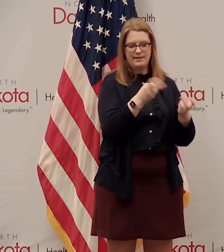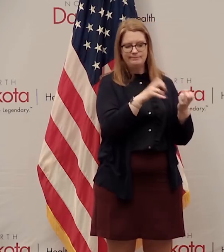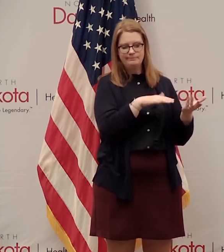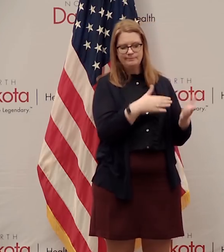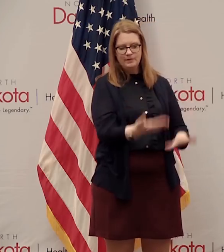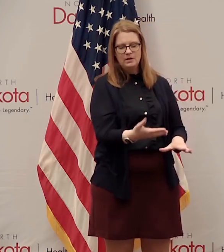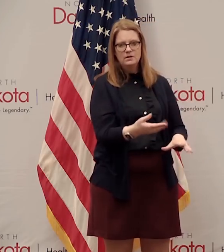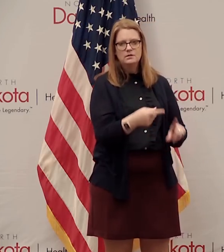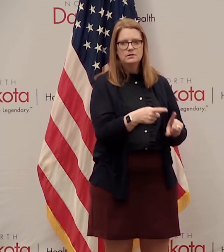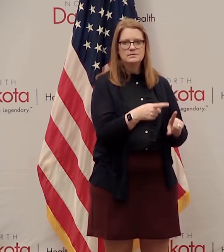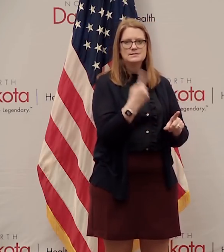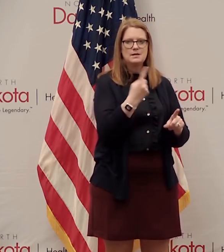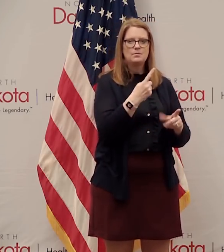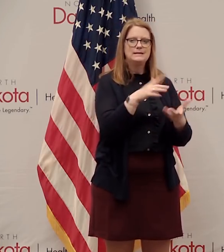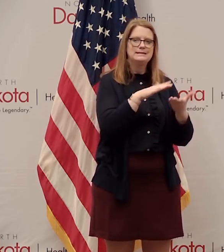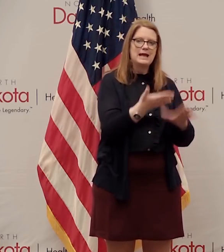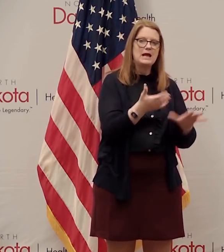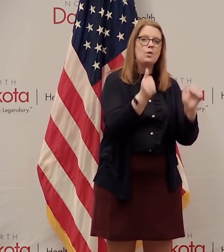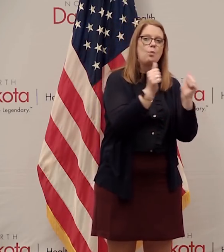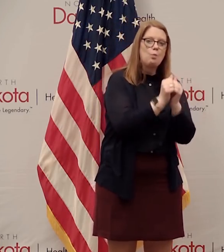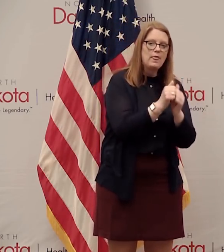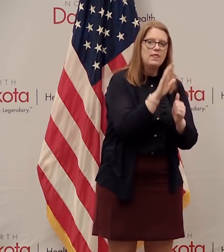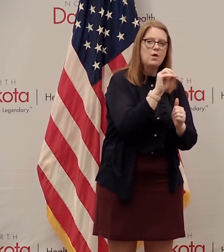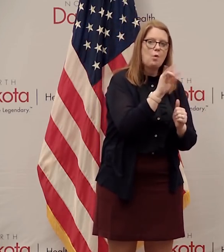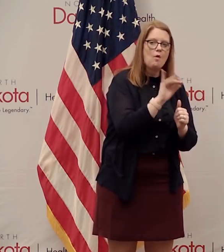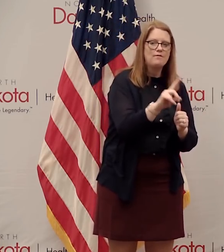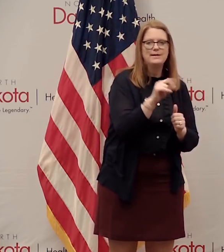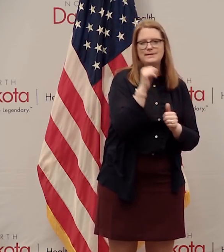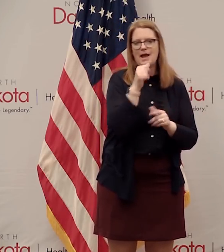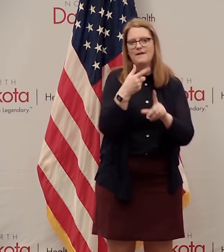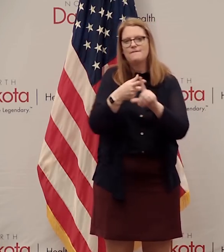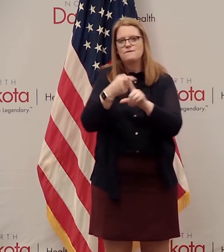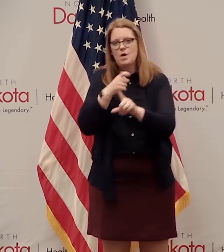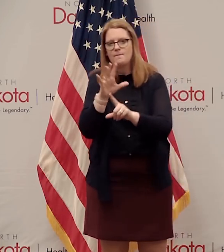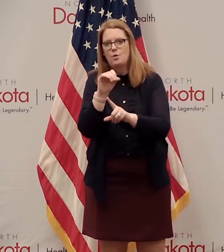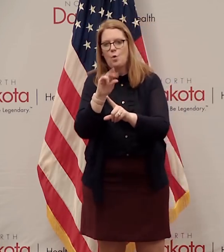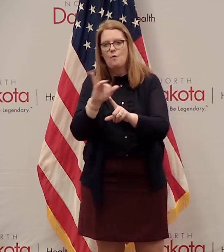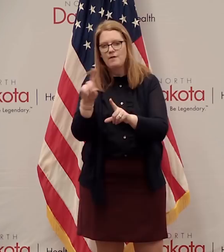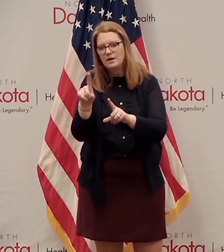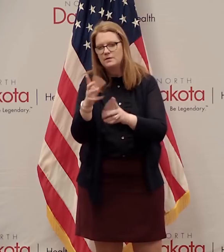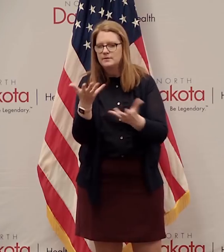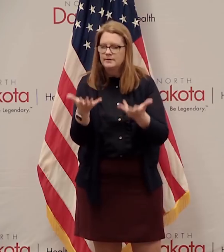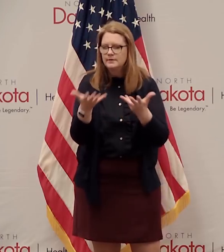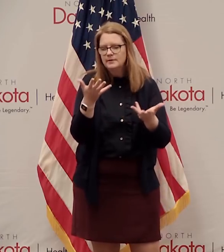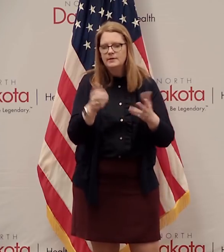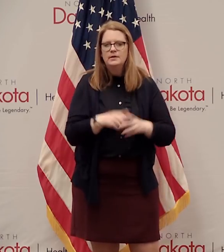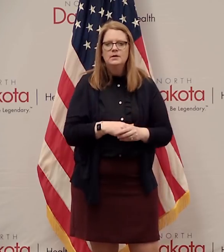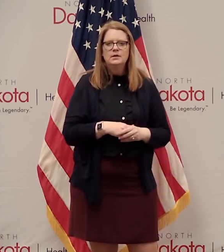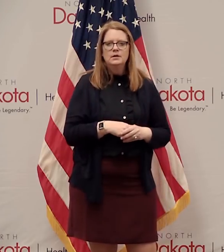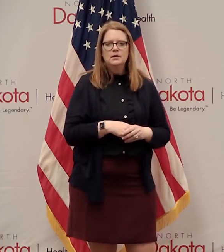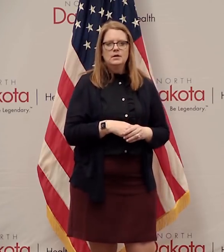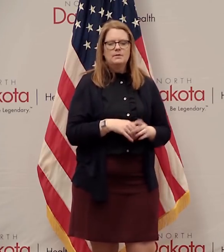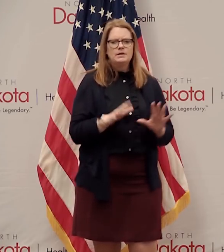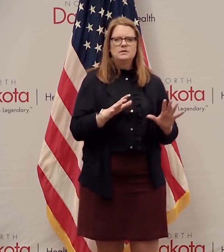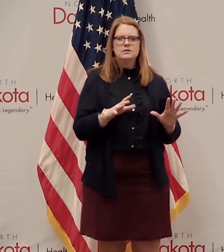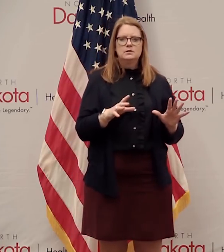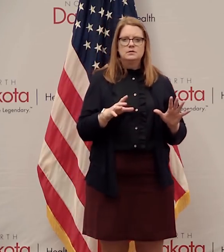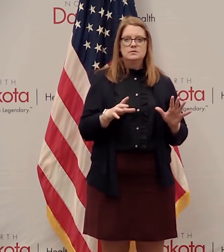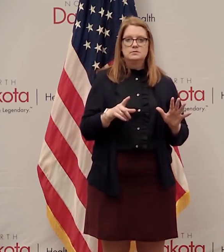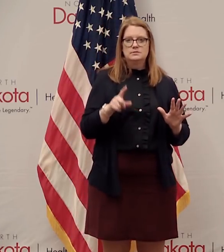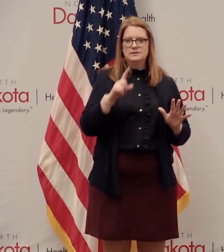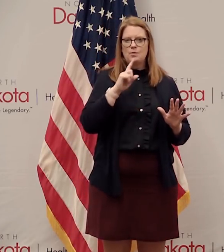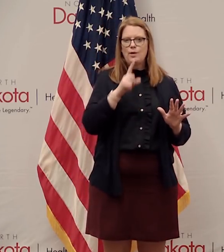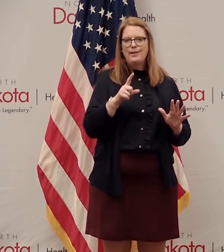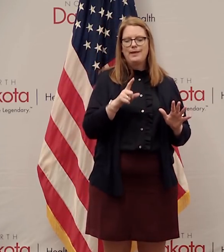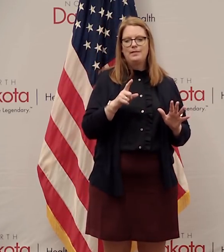where someone died with COVID as opposed to from COVID. But it doesn't take away the hurt, so I don't mean to be too clinical